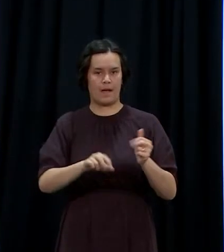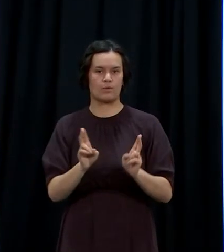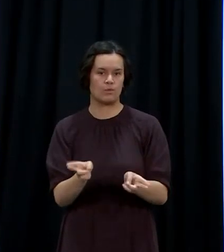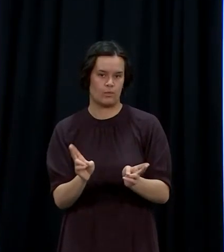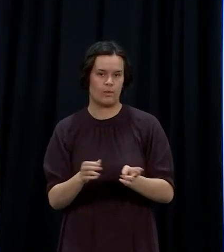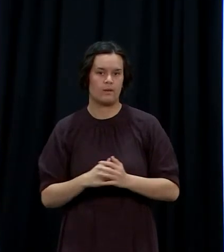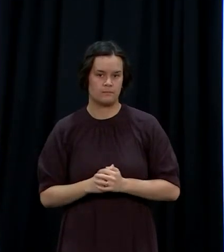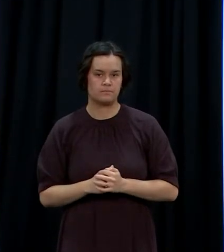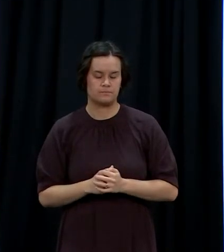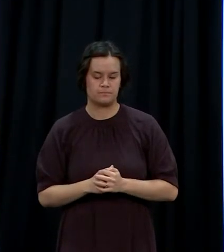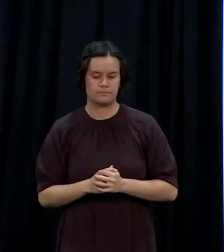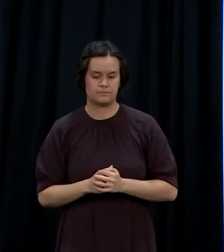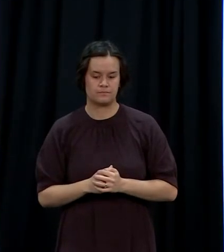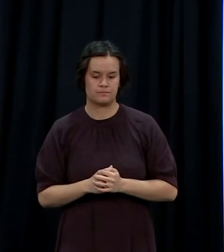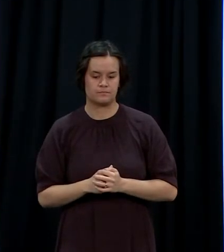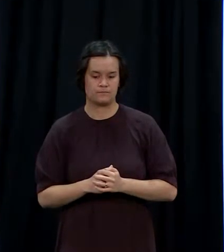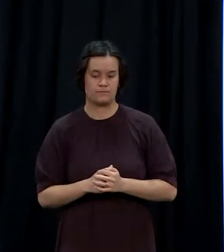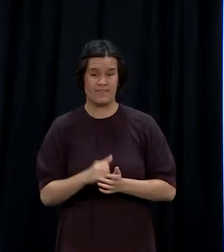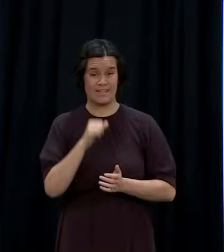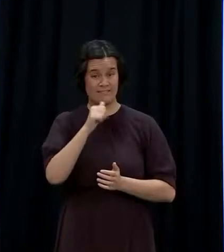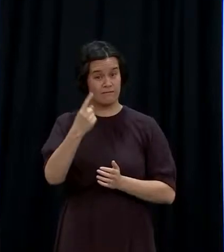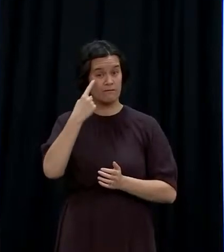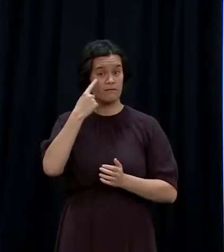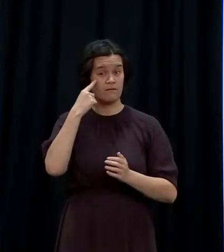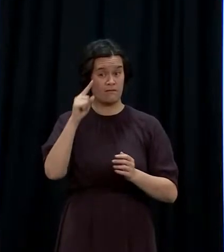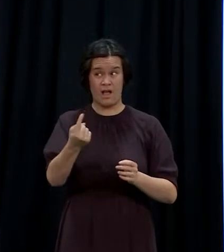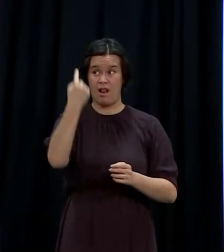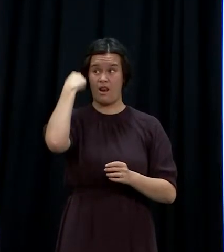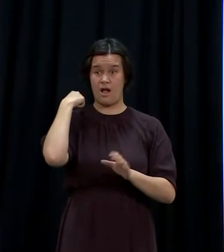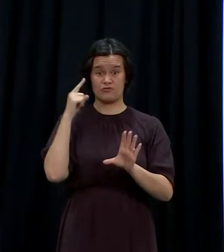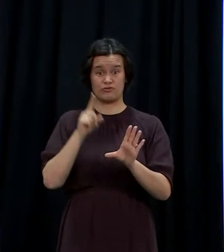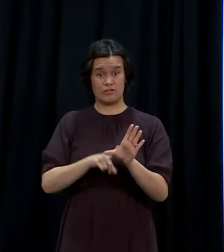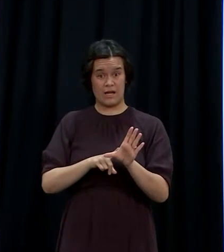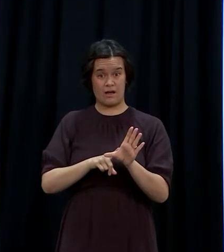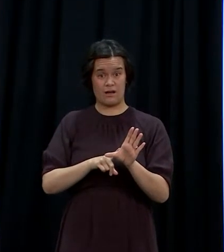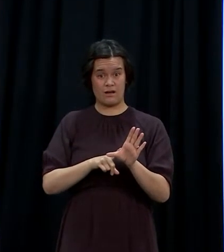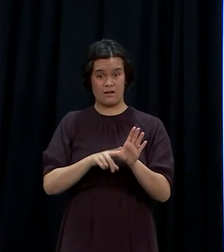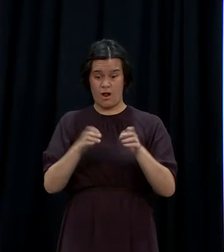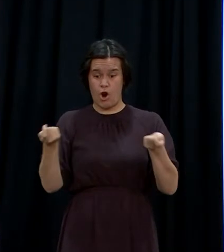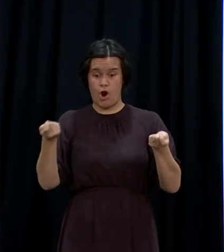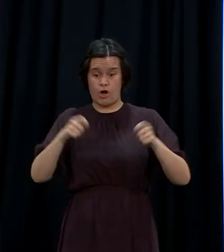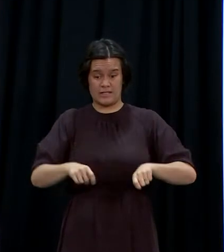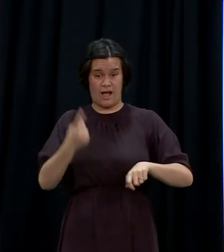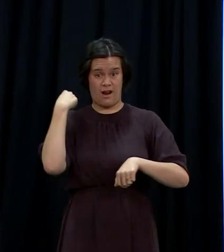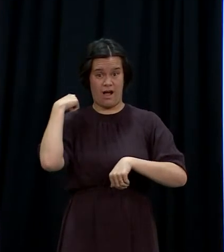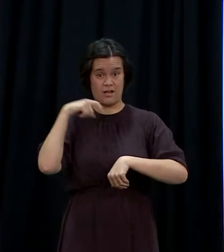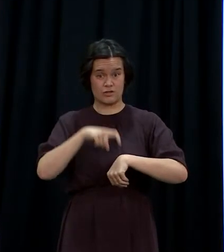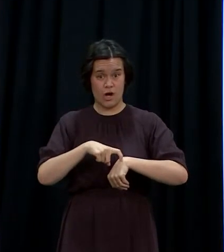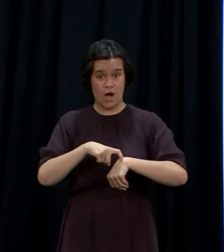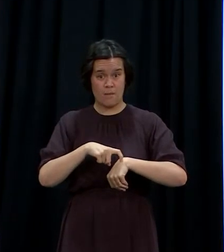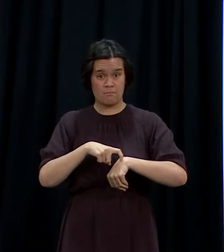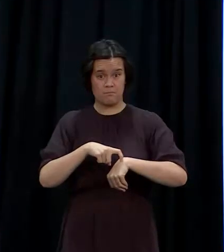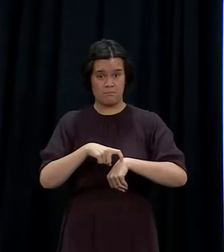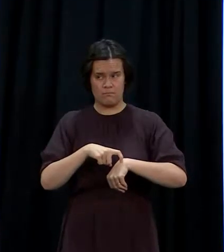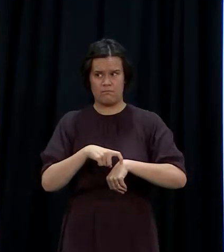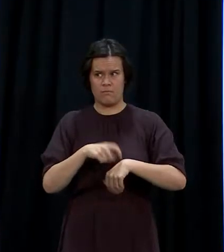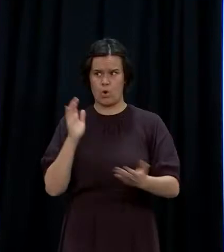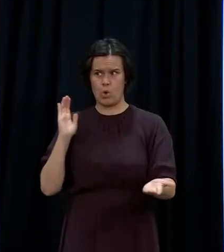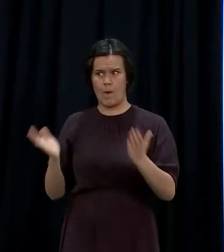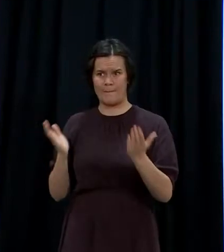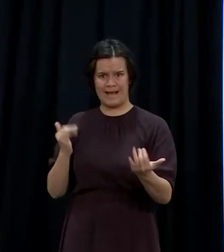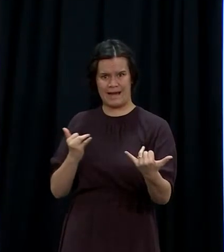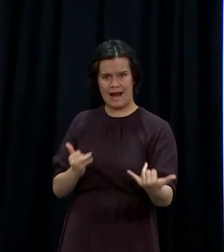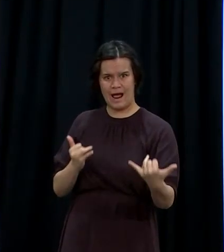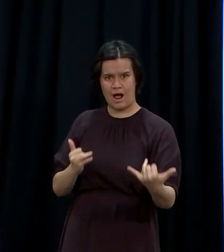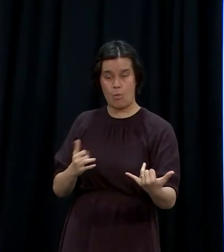to businesses in this current lockdown is actually more than we provided the last time we had Alert Level 4 restrictions. For example, over